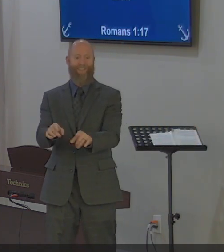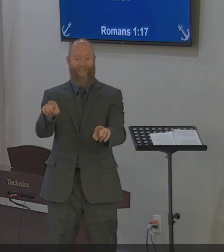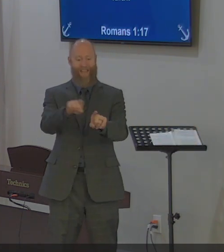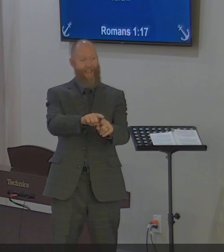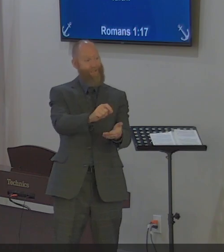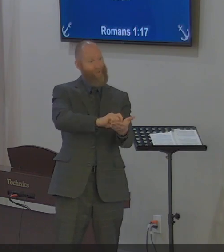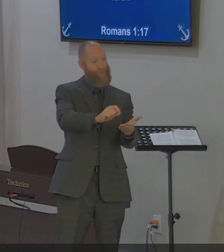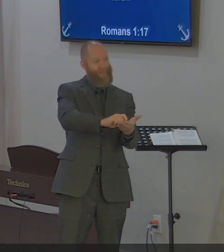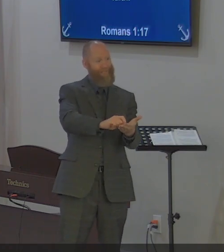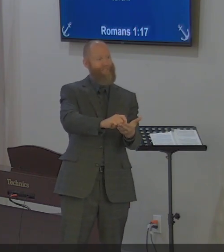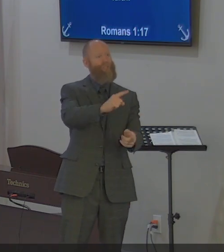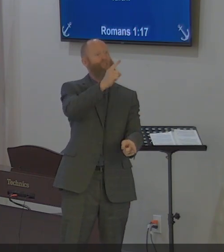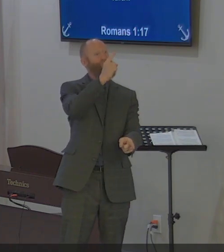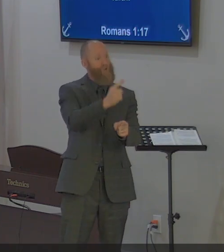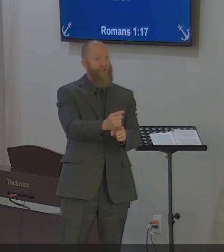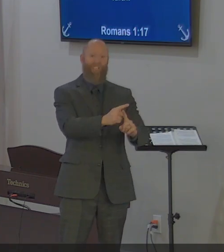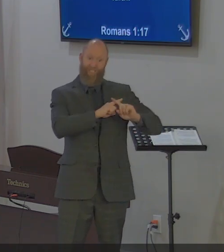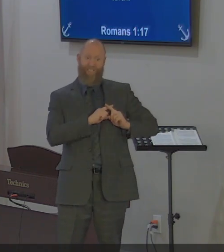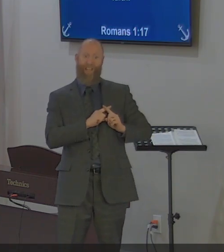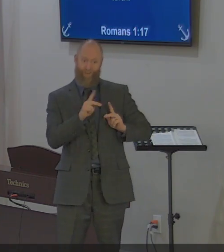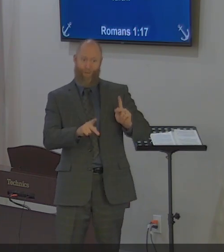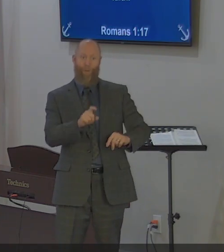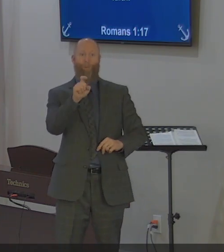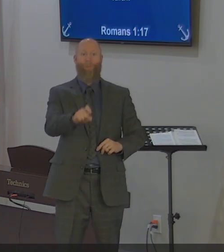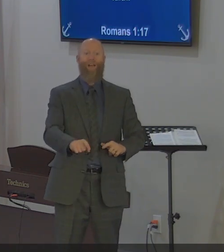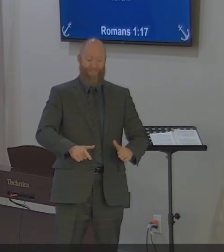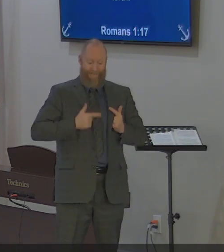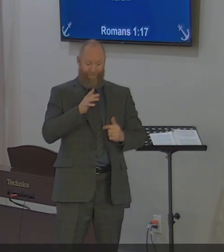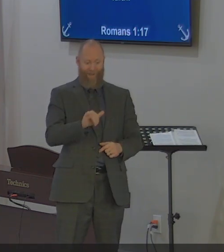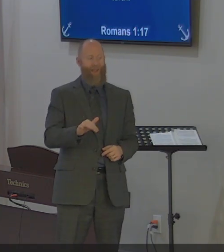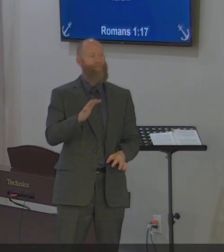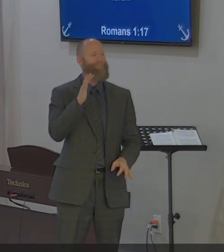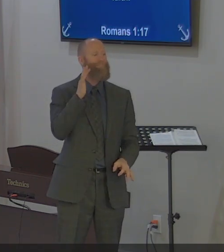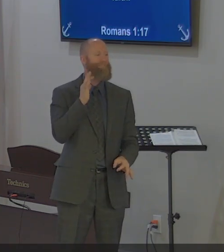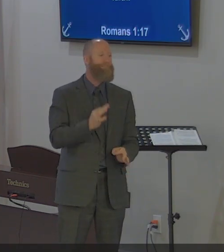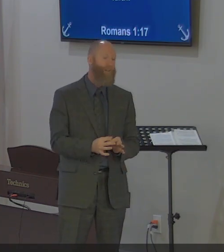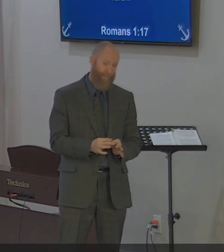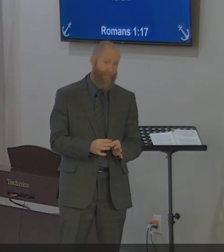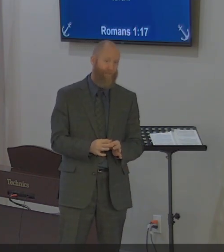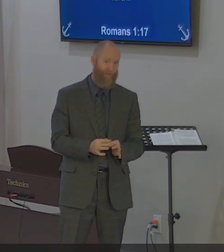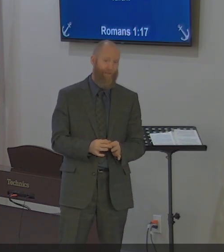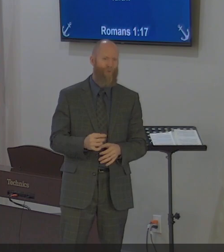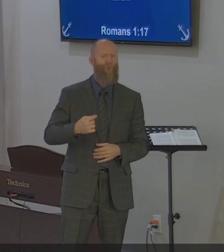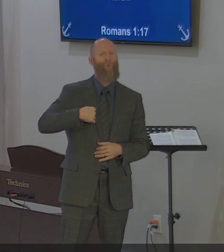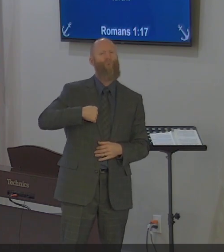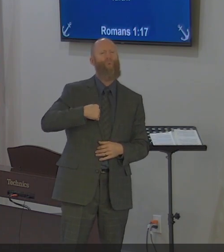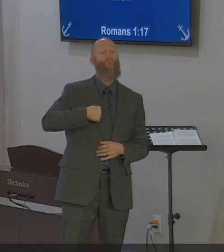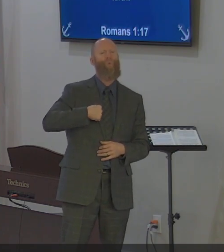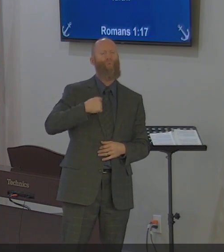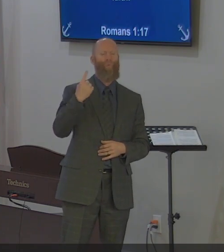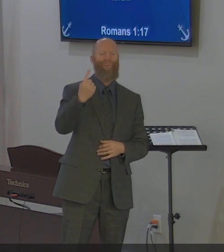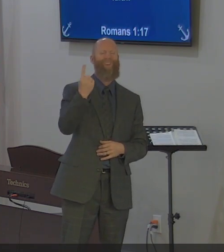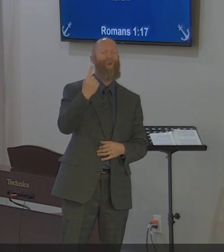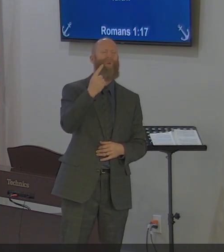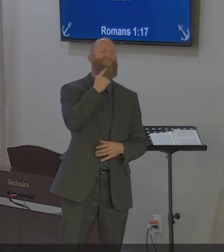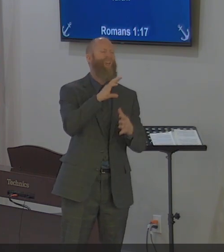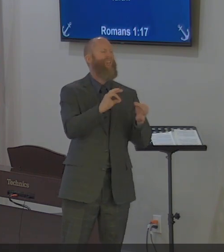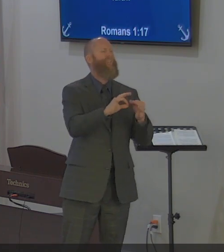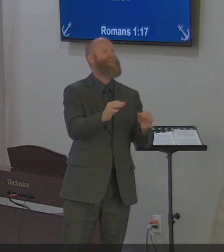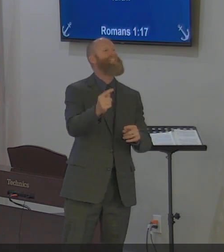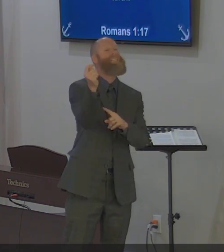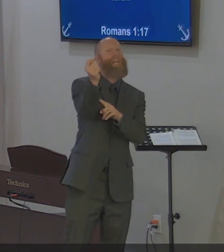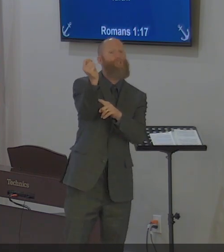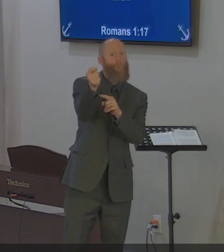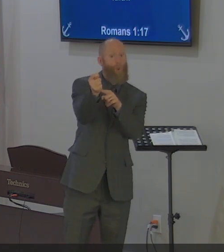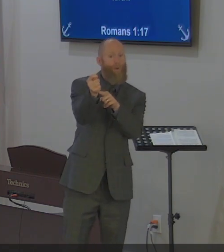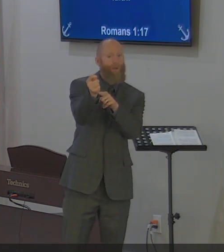the just shall live by faith. I believe that what we call our testimony, what we call our example, is our faith,